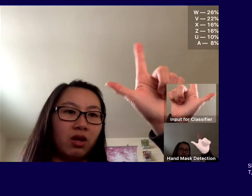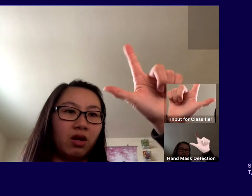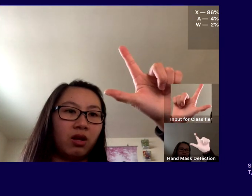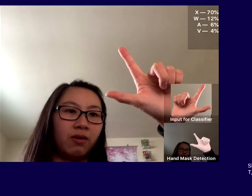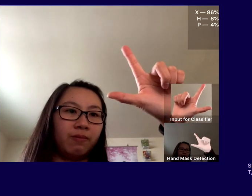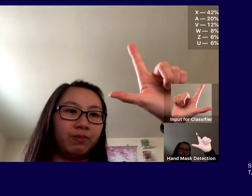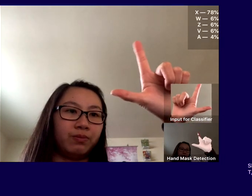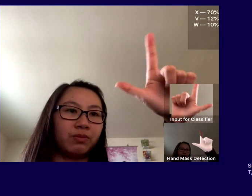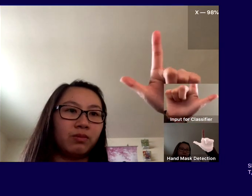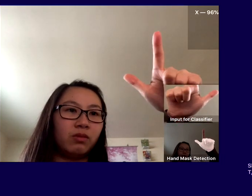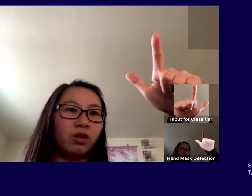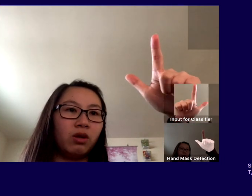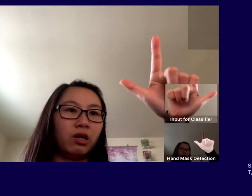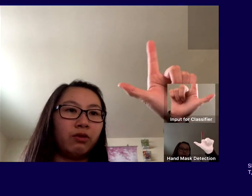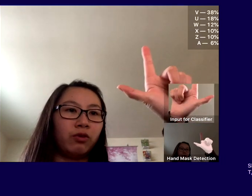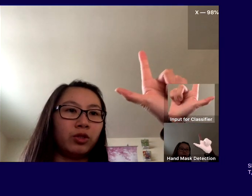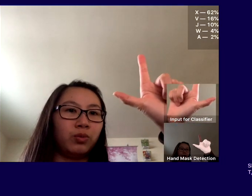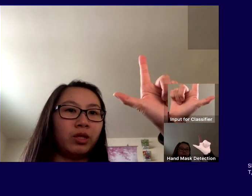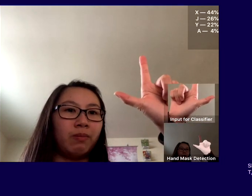So